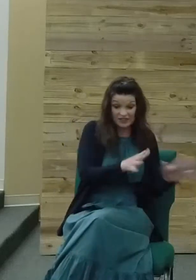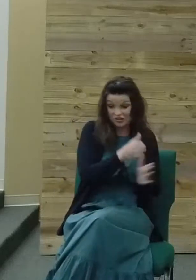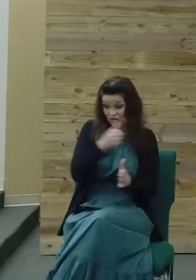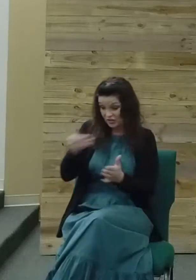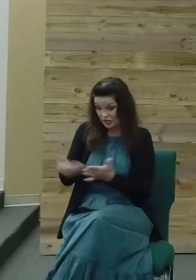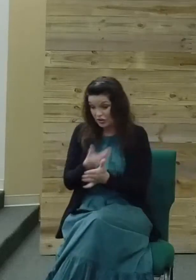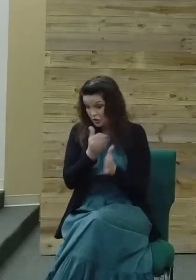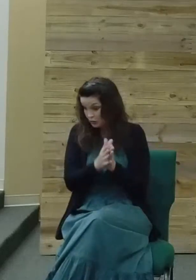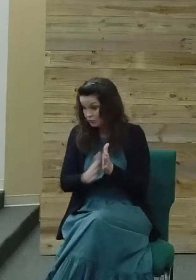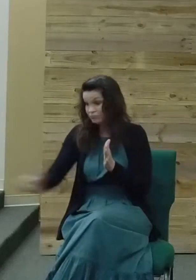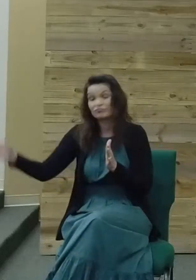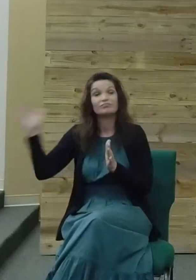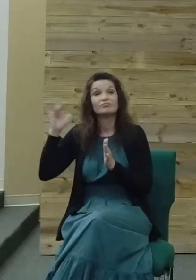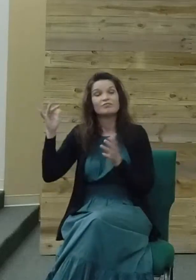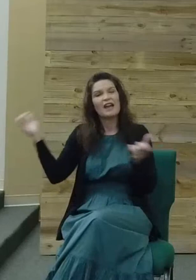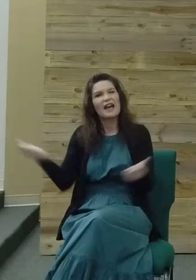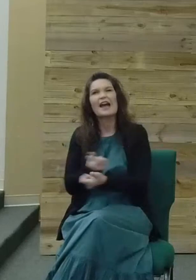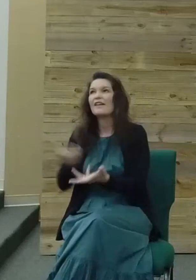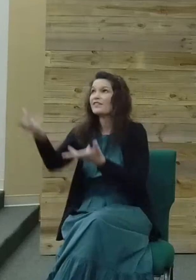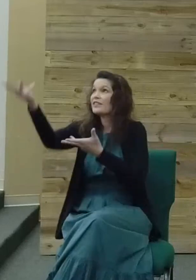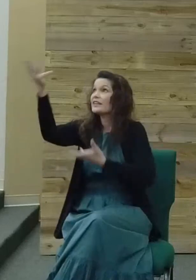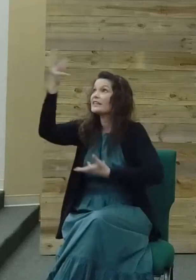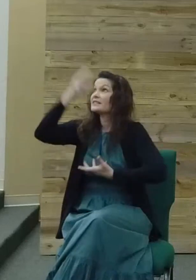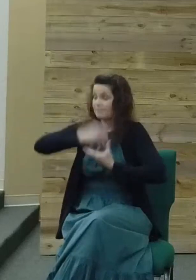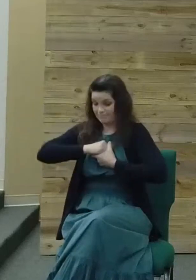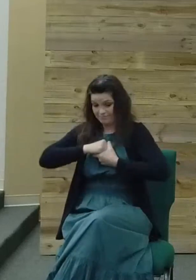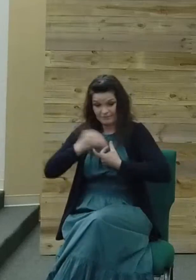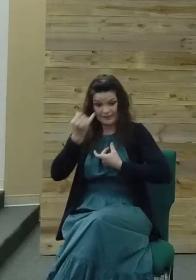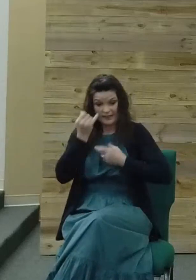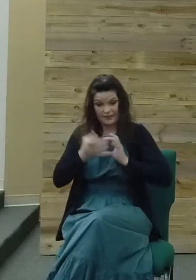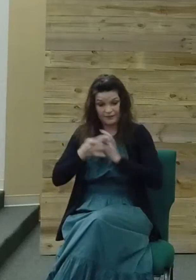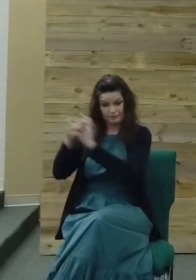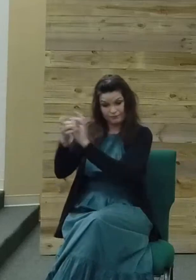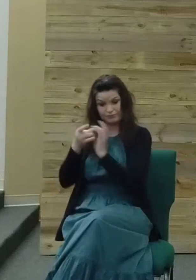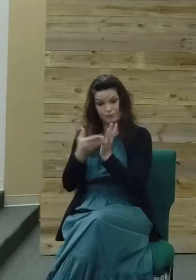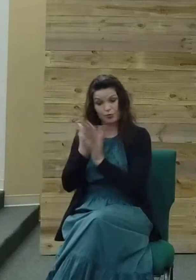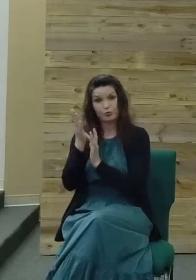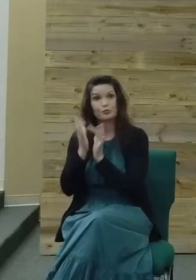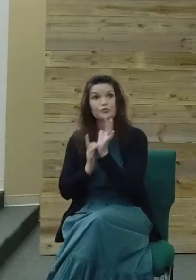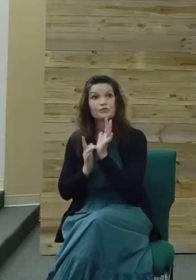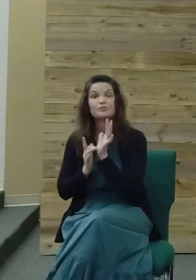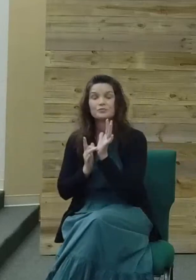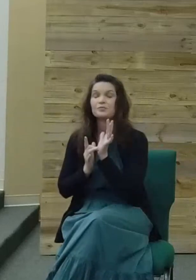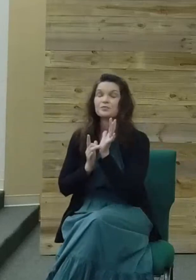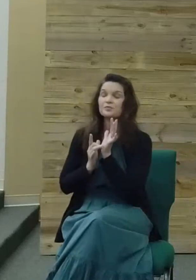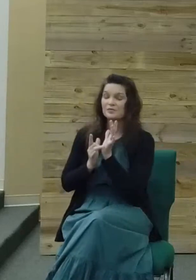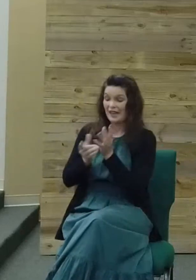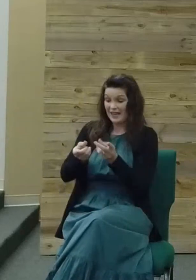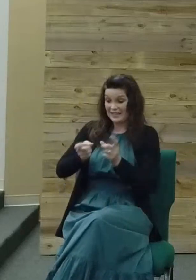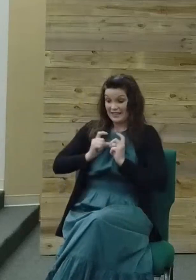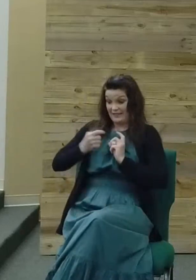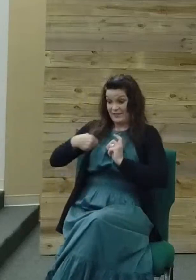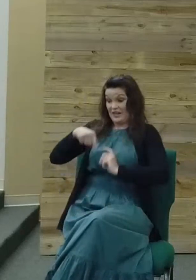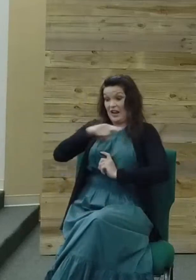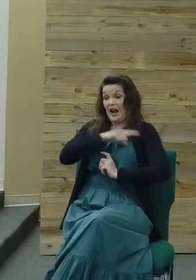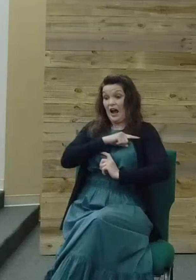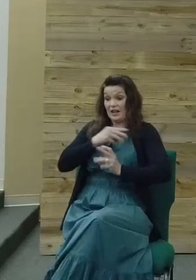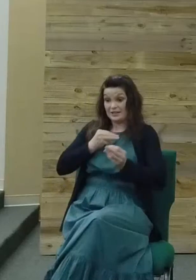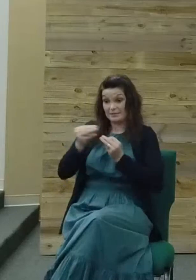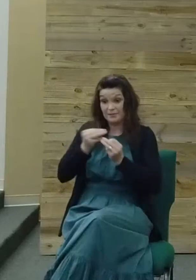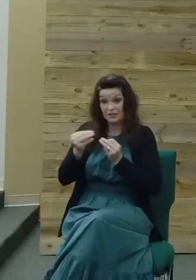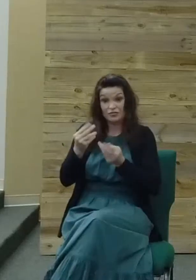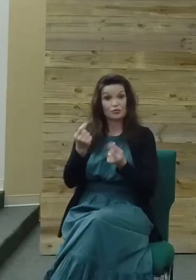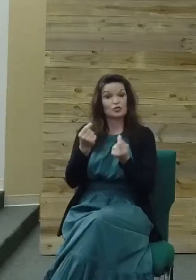has come. Everything is from God, who has reconciled us to himself through Christ and has given us